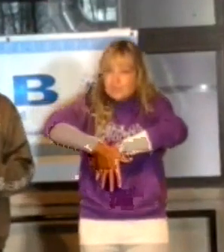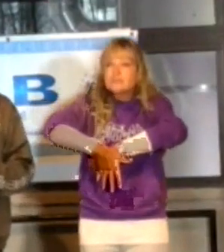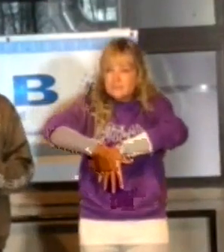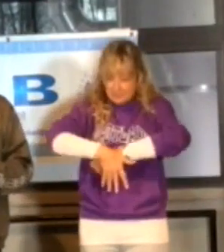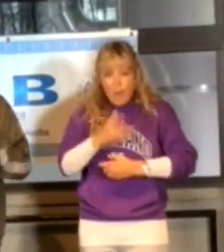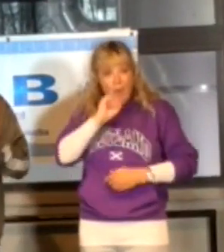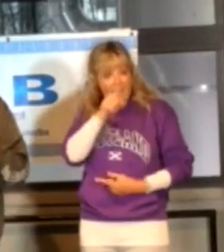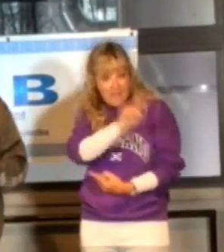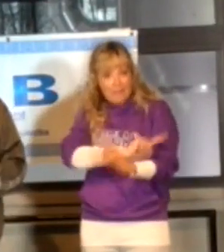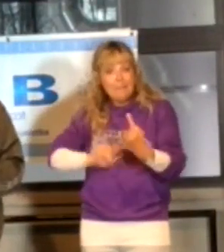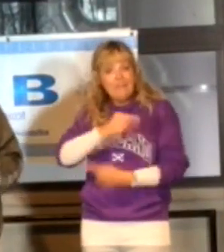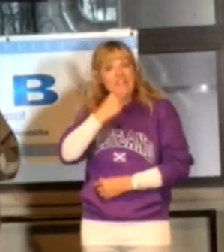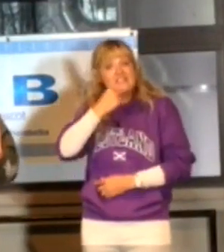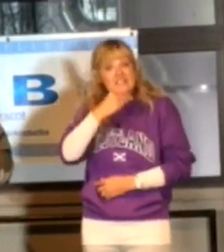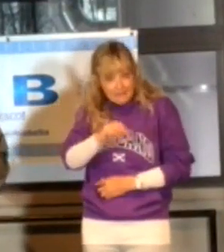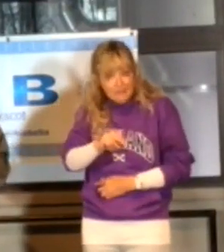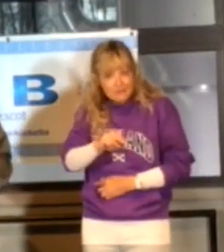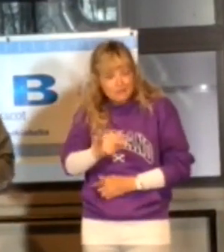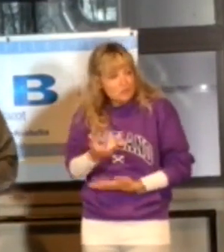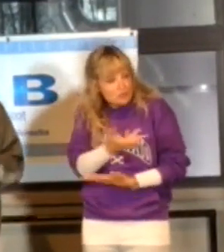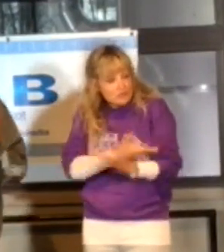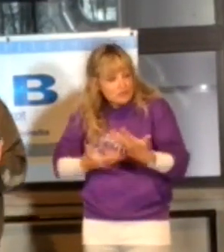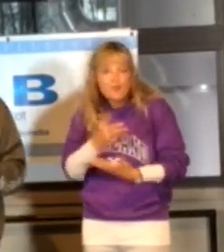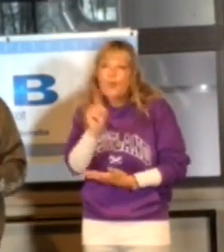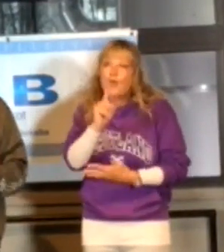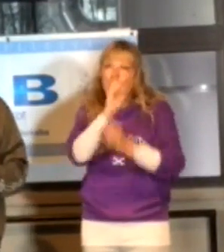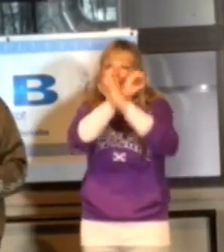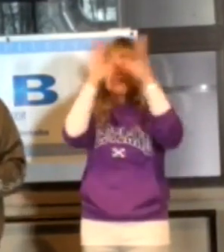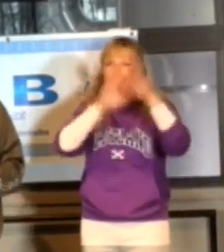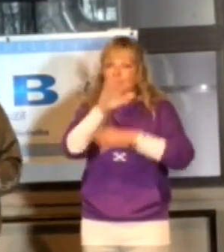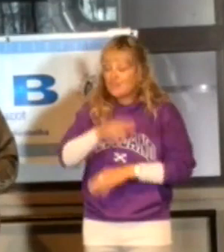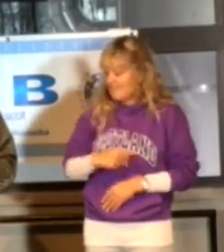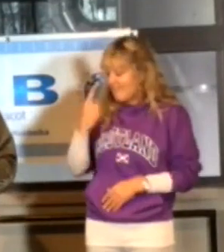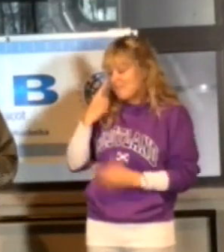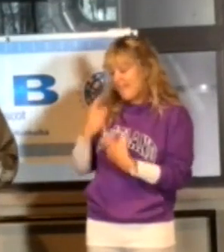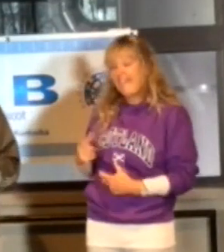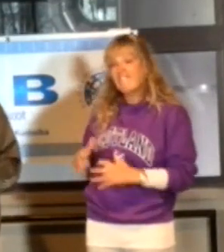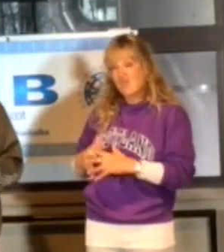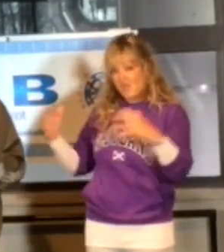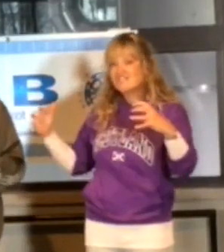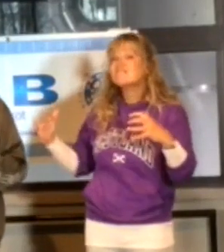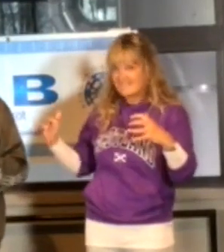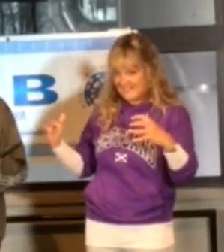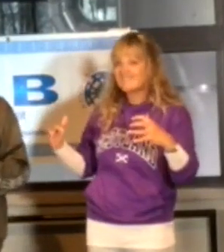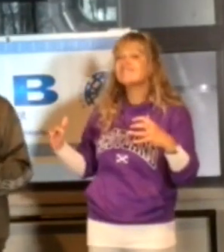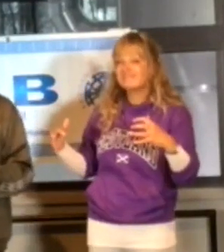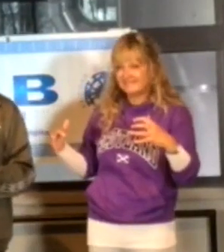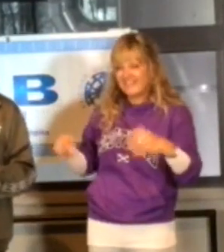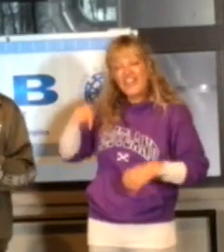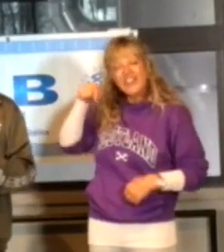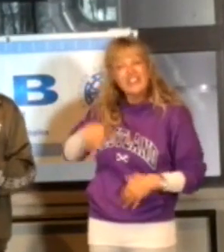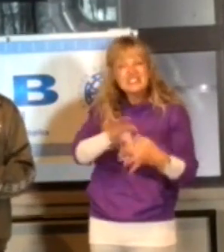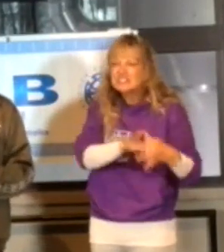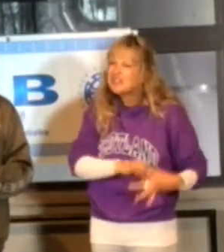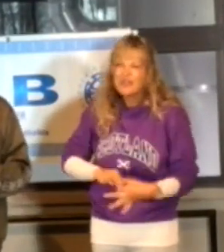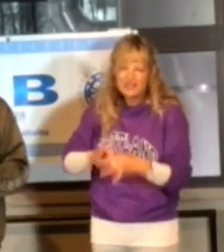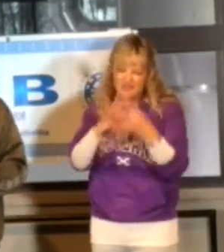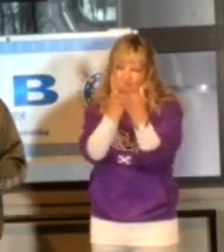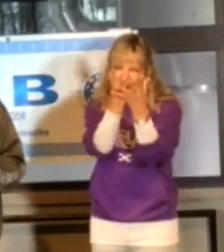afternoon to discuss and to move on. Watch out, Westminster. This unhealthy union will